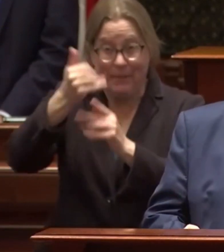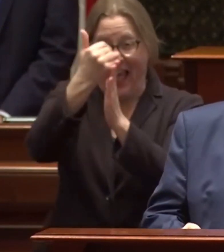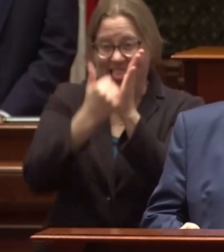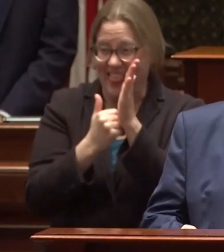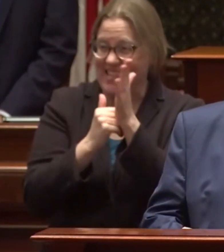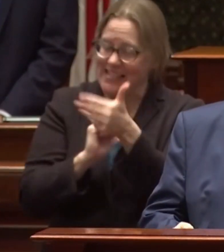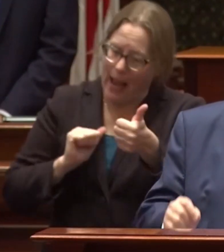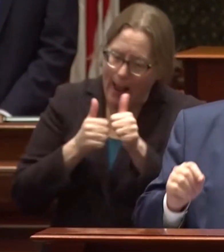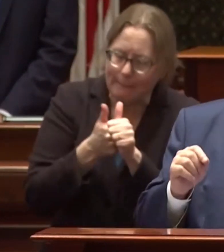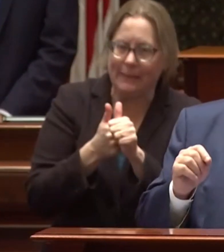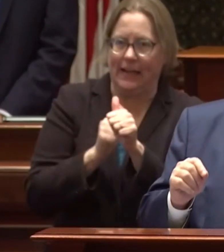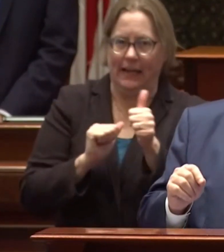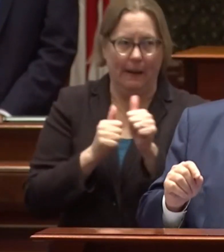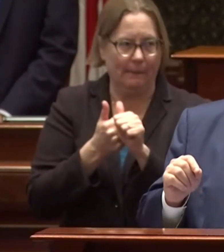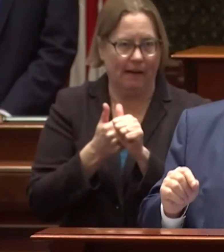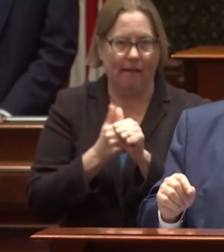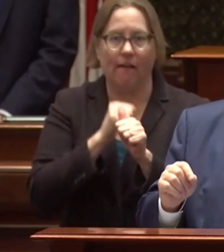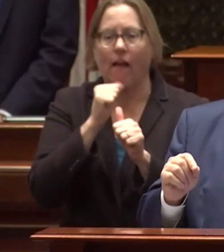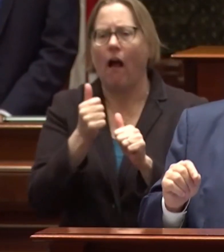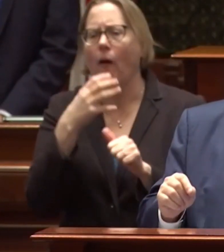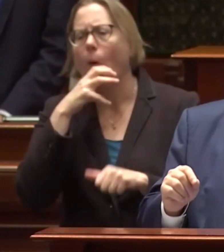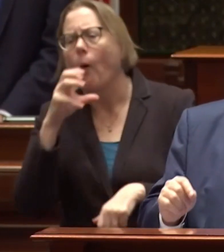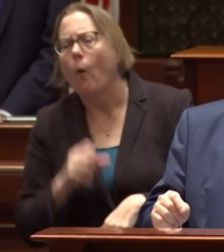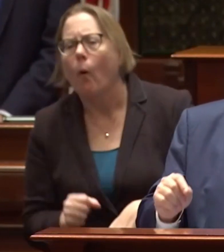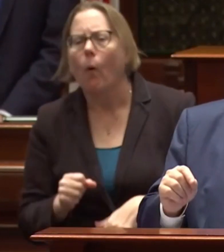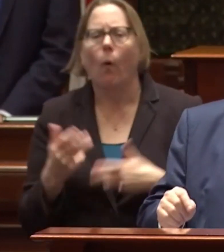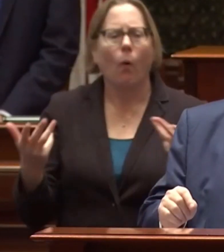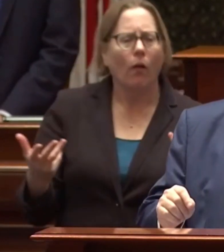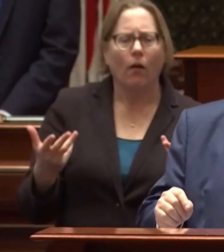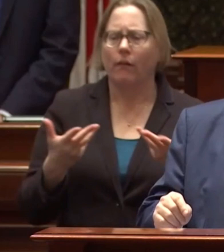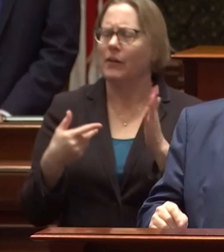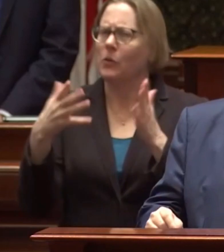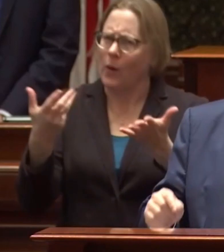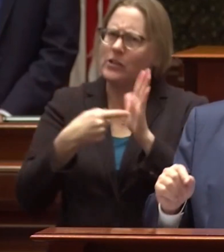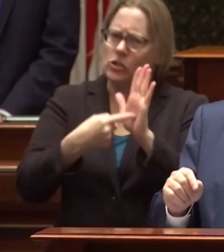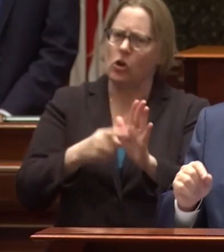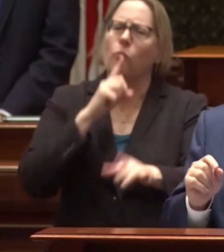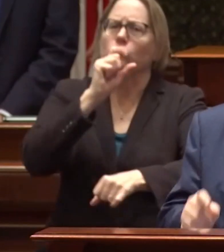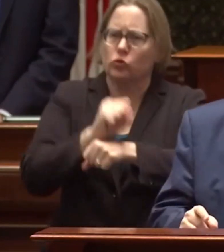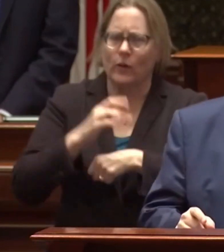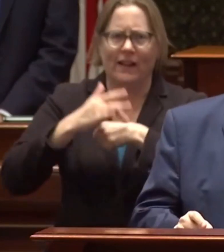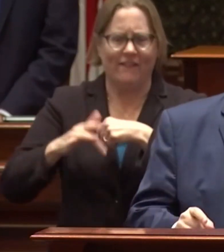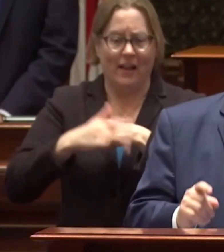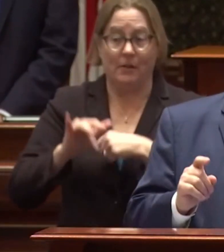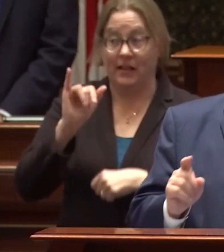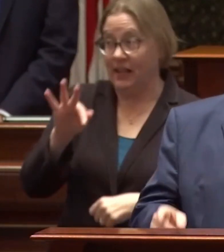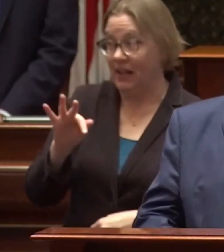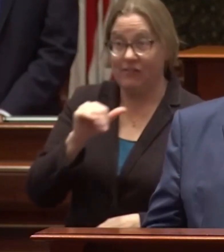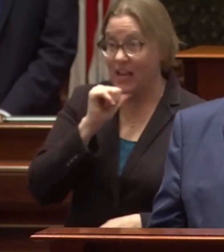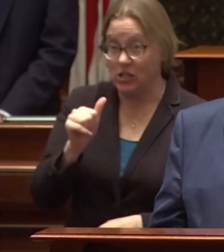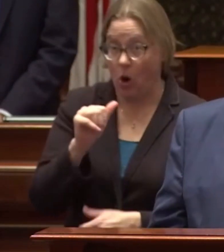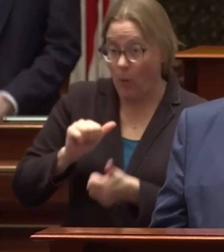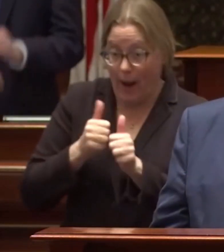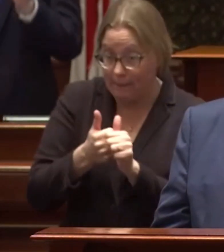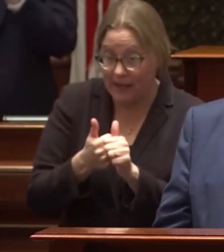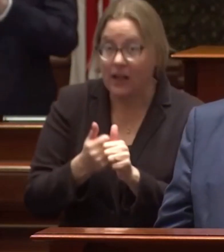in-network directories of doctors to reflect the actual availability of health care, and we're going to punish them if they